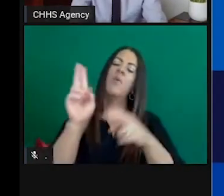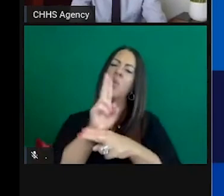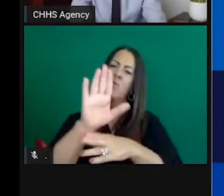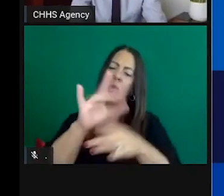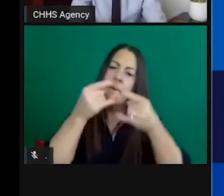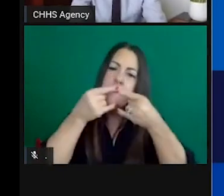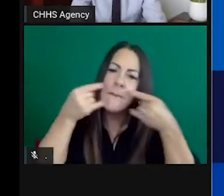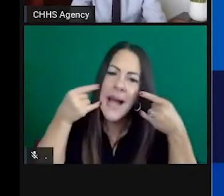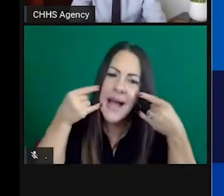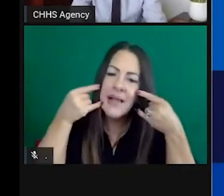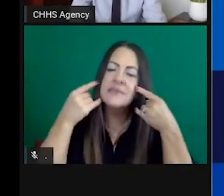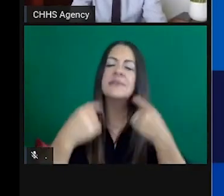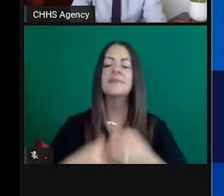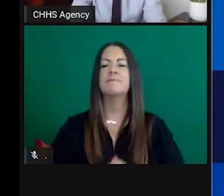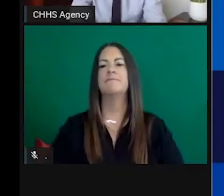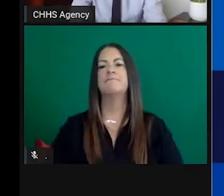mask,